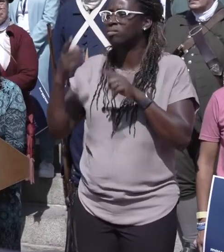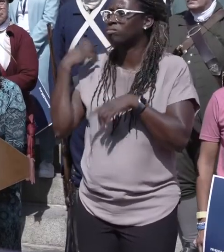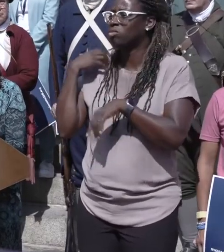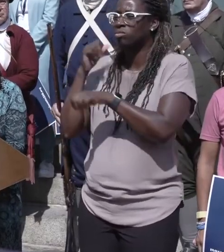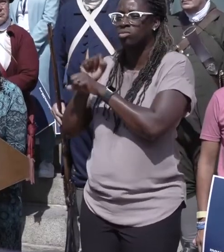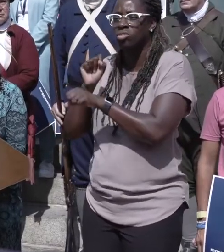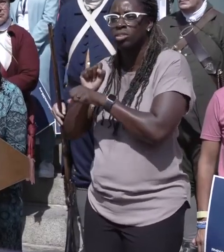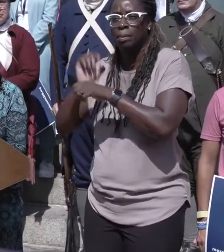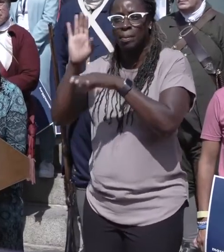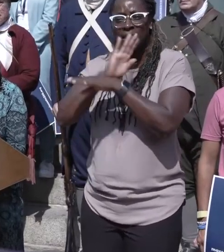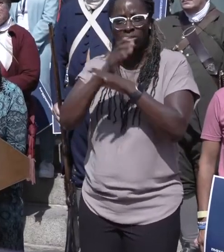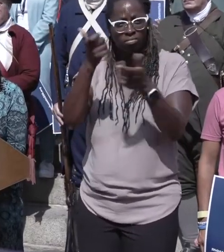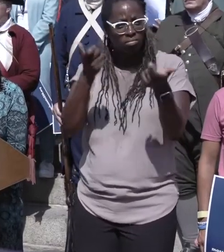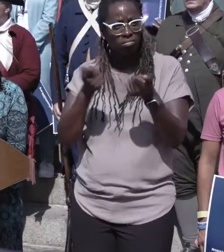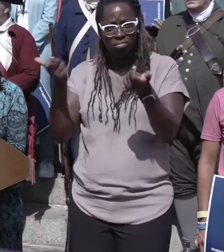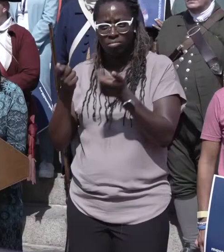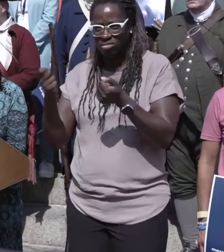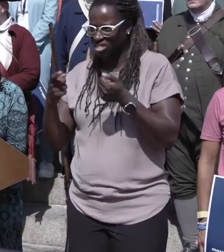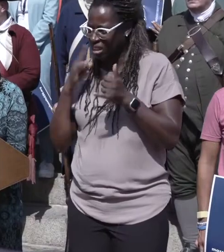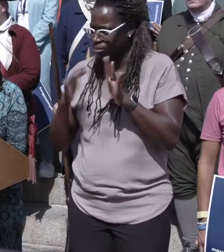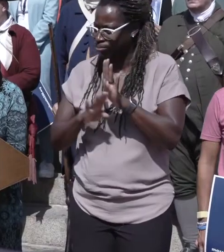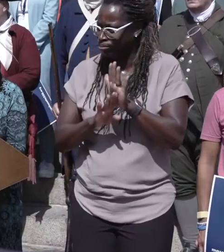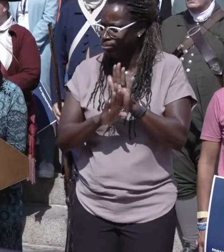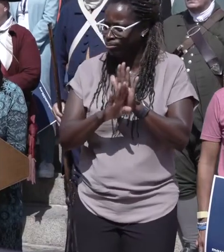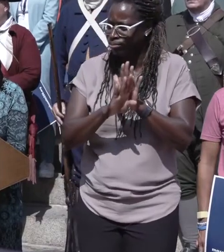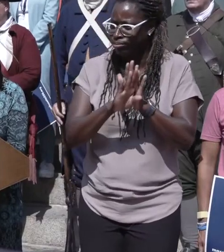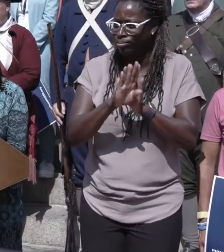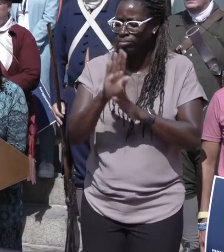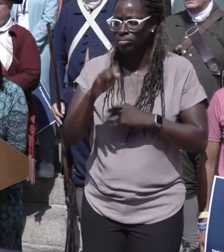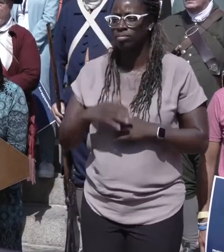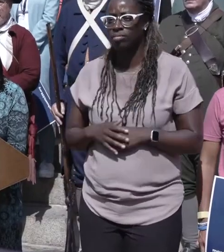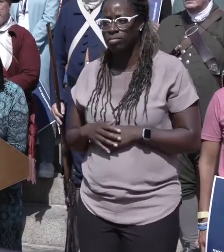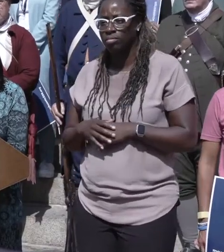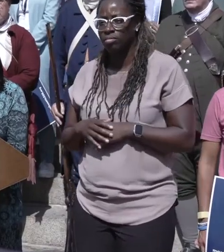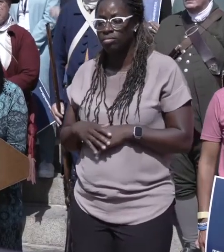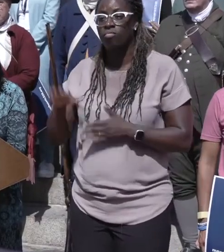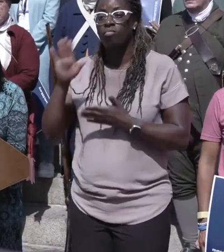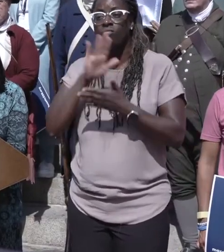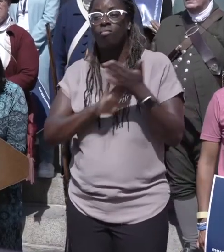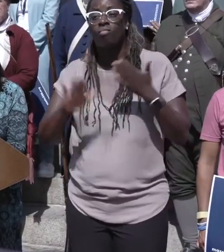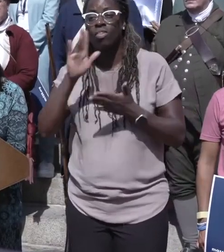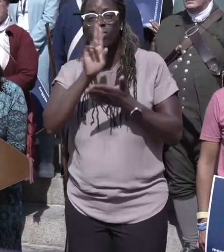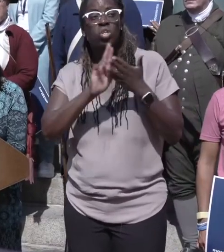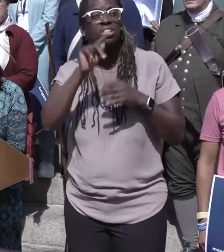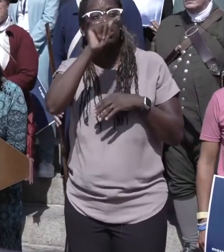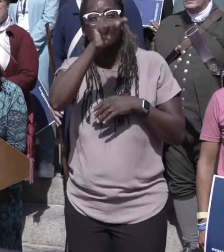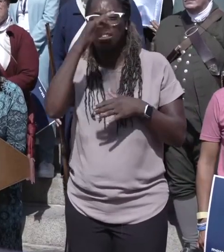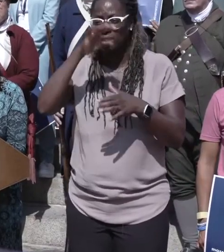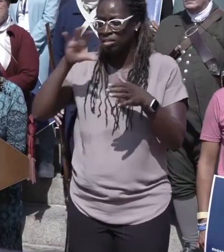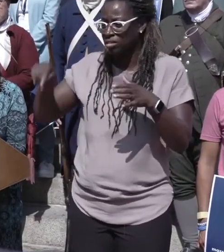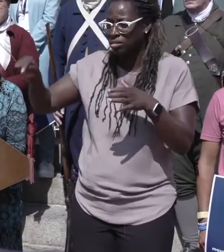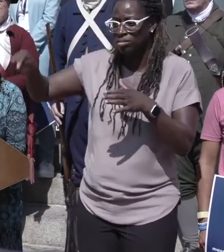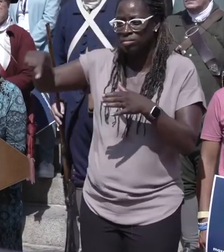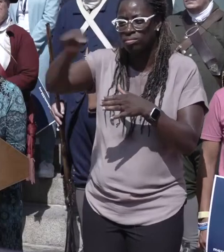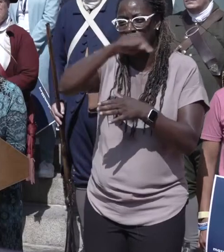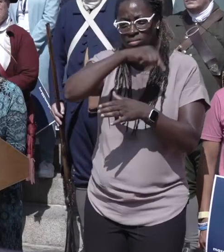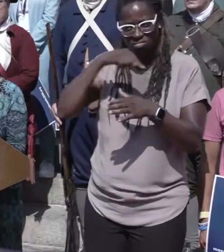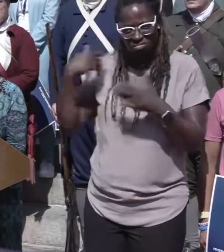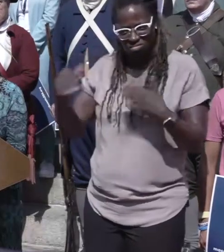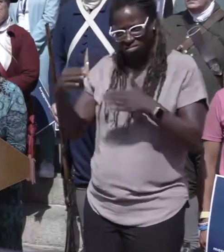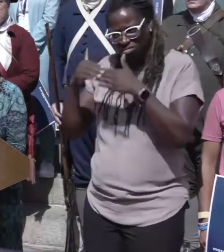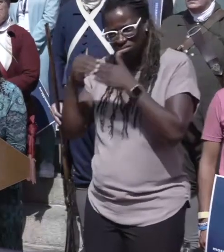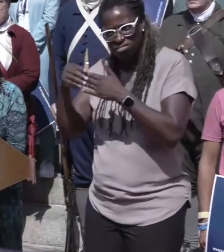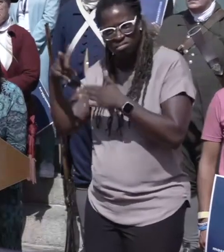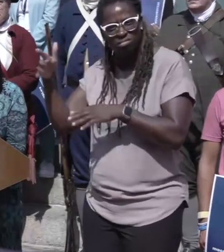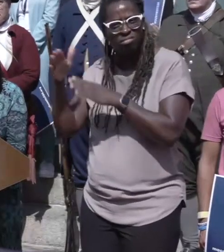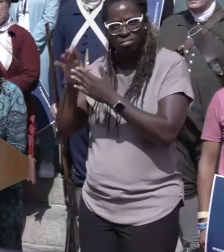freedoms. Our innovators are on the leading edge of cancer research, breakthroughs in AI, and the fight to protect our